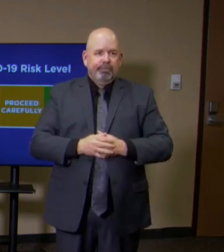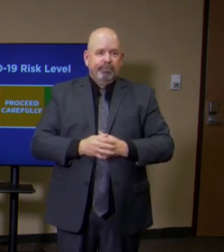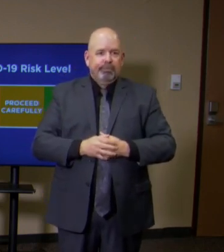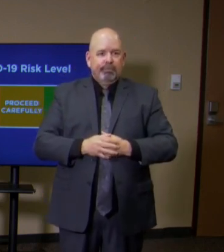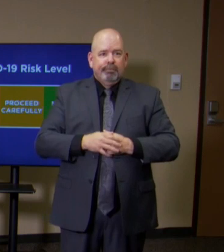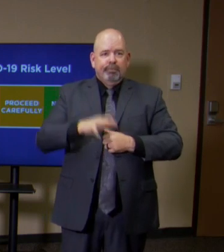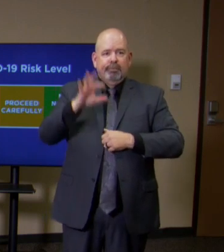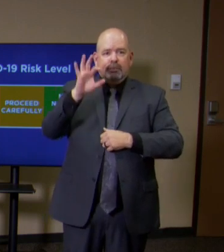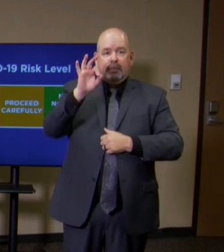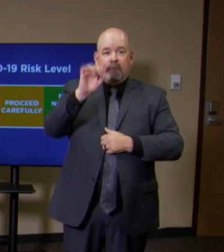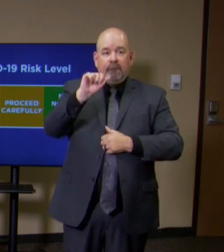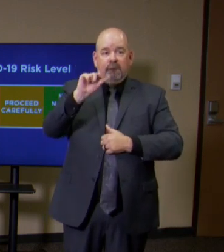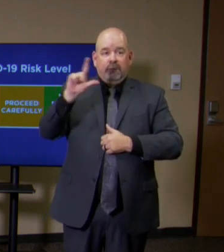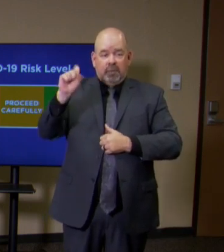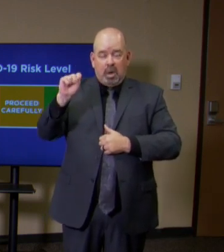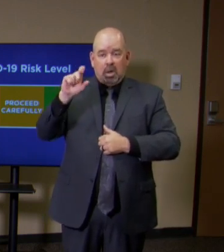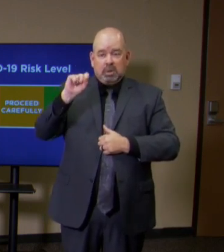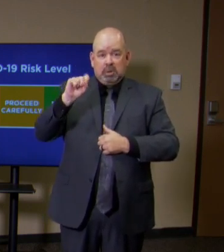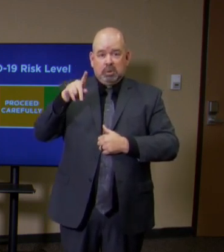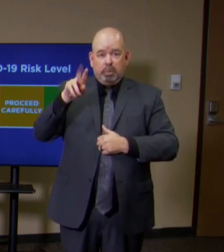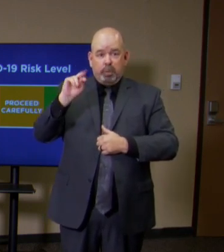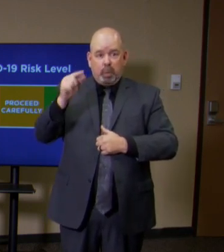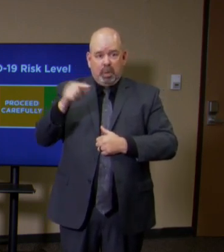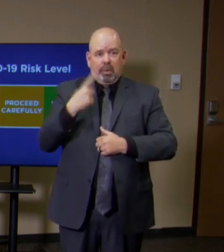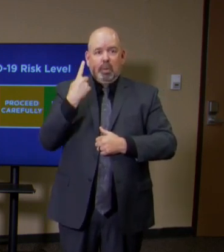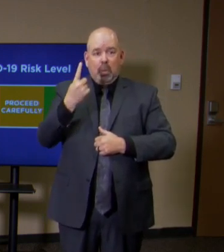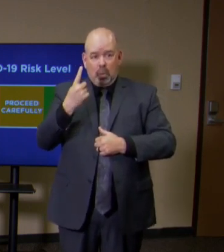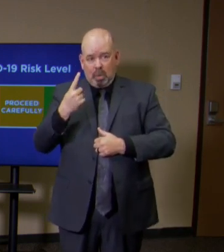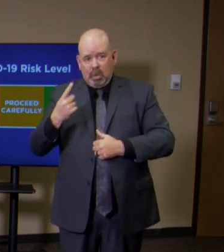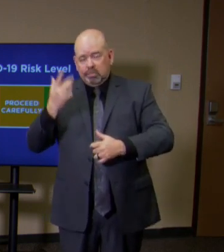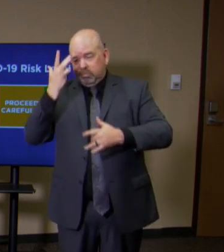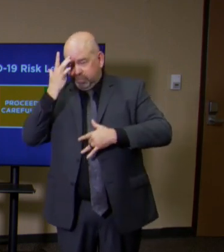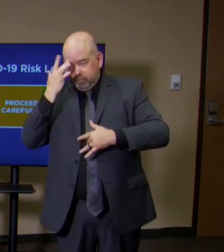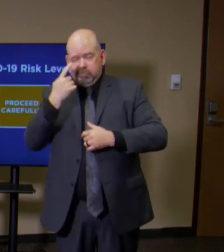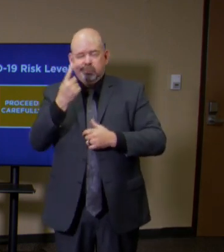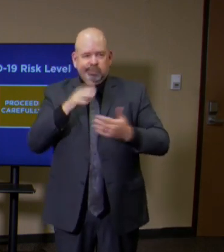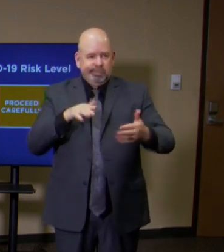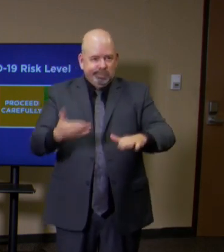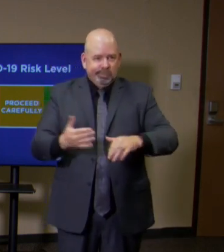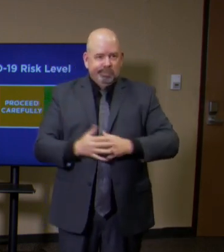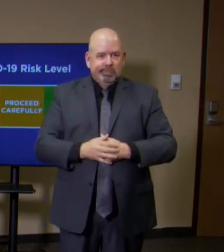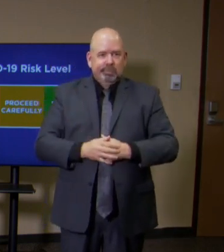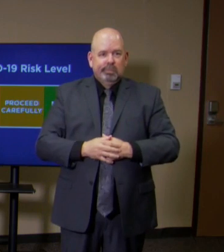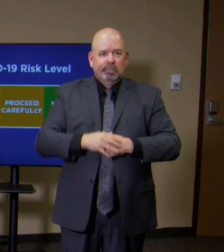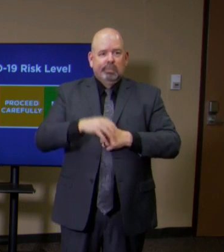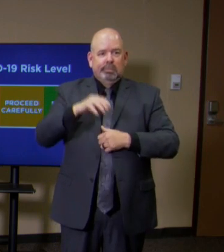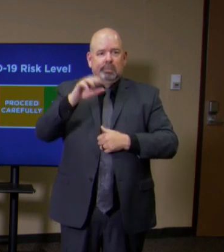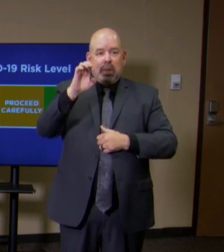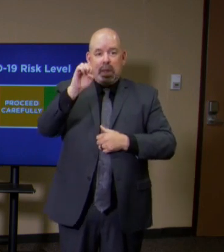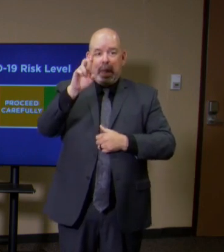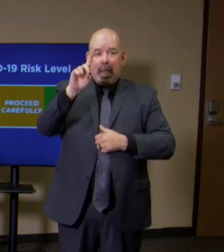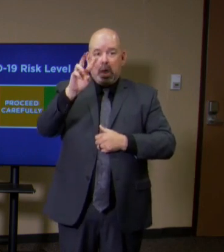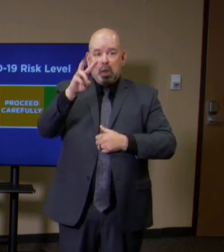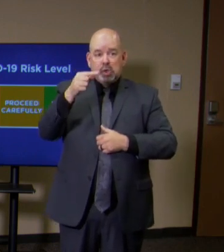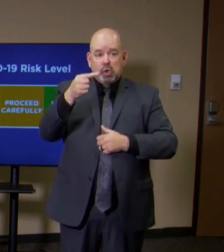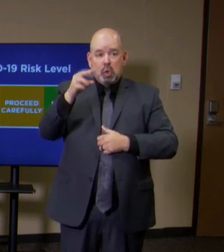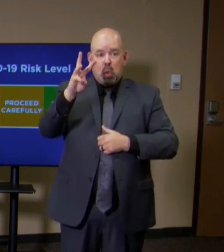death. Edgewood Rehab and Care Center has 49 residents or staff and 4